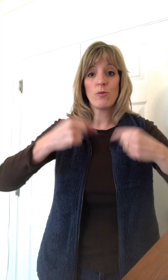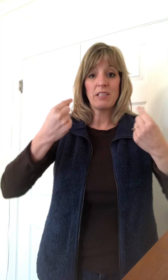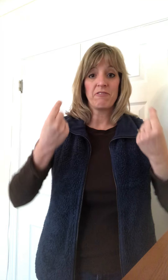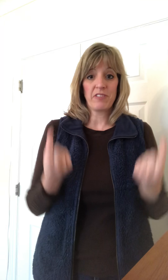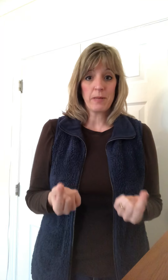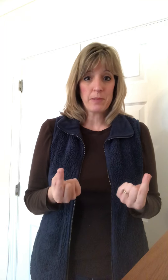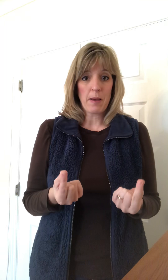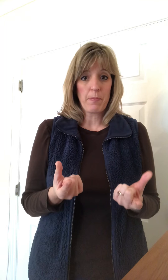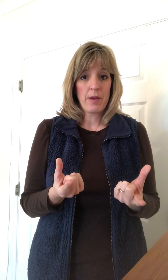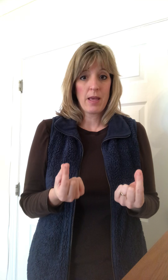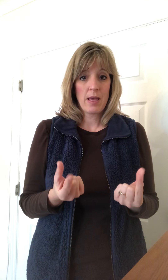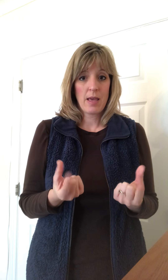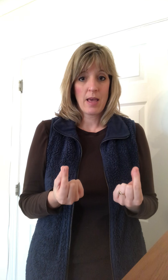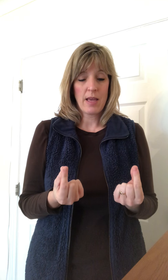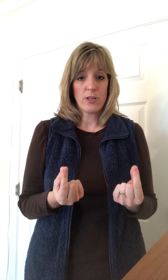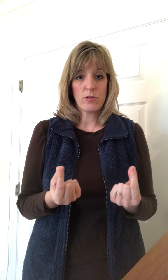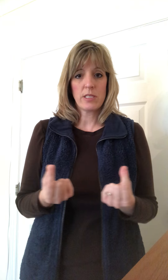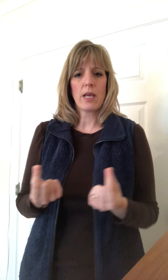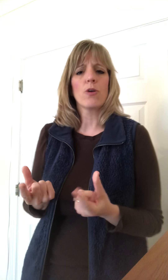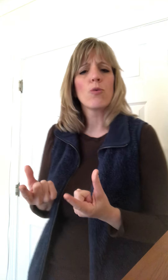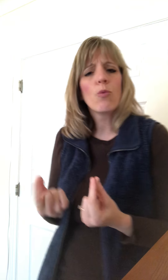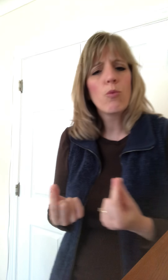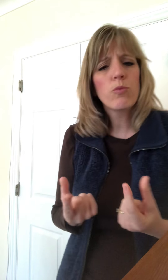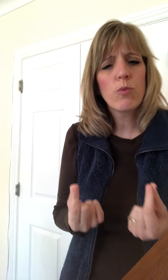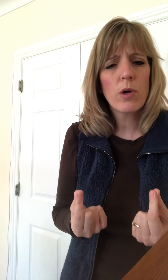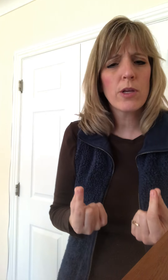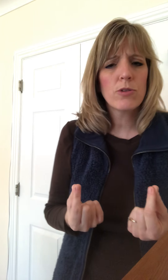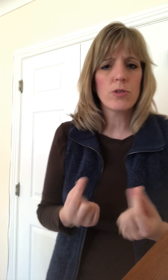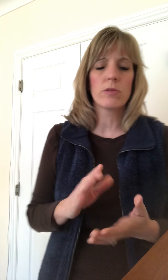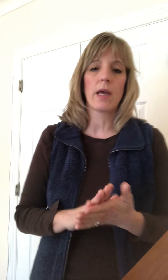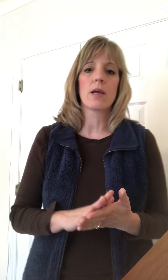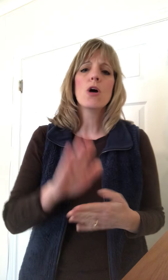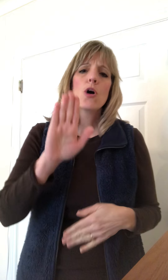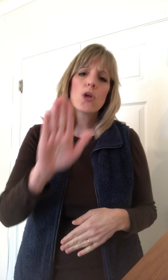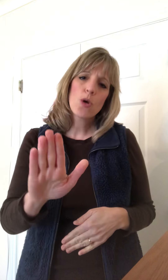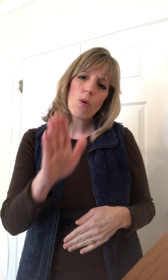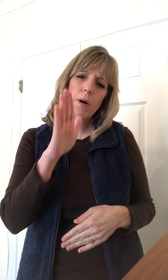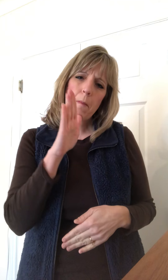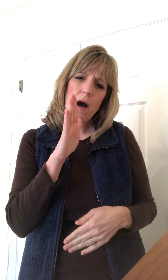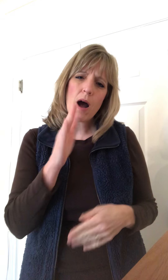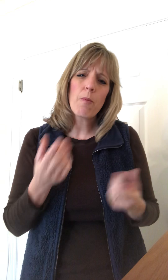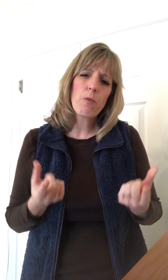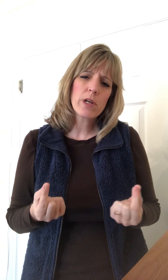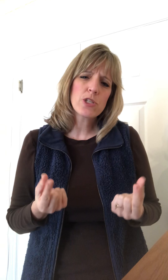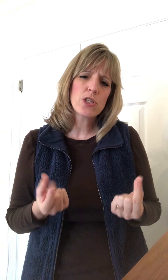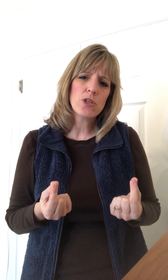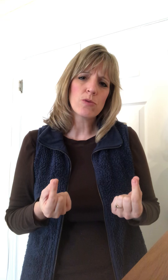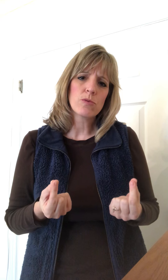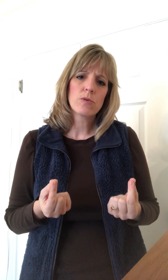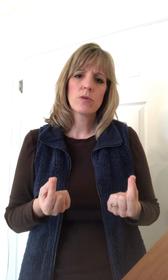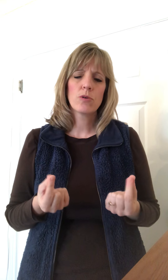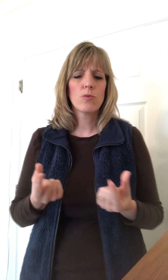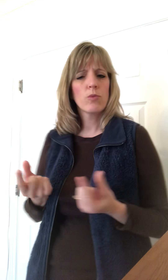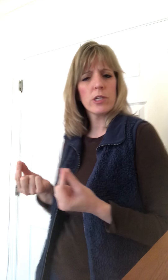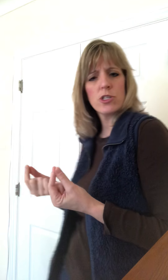only flipped up, and you do it together. What do you do? Like your mom, what does she do? What does she